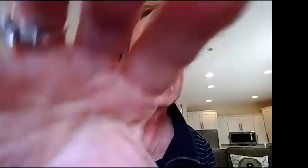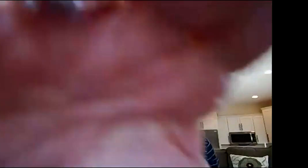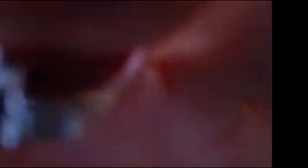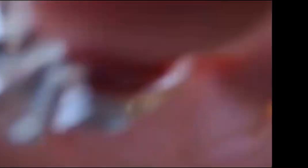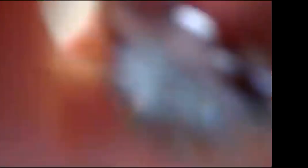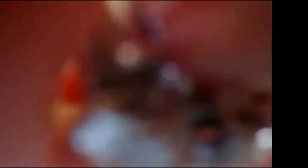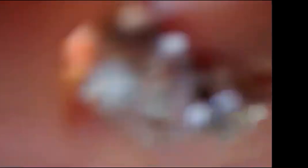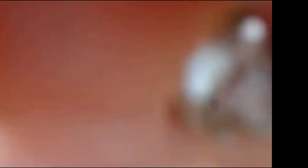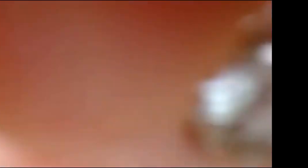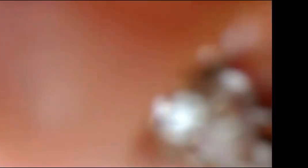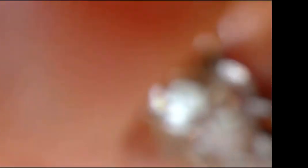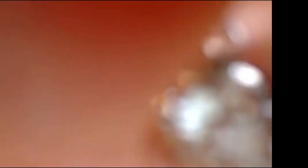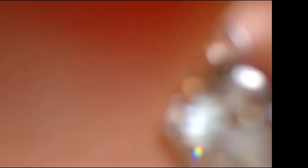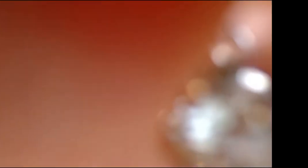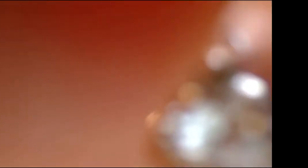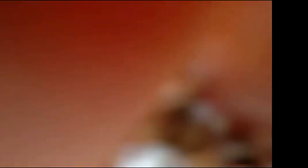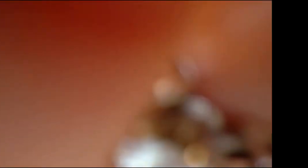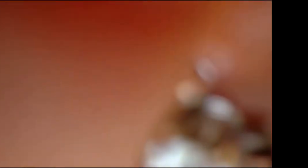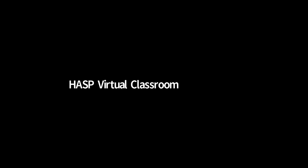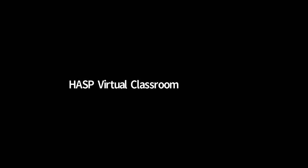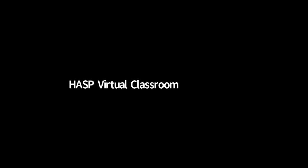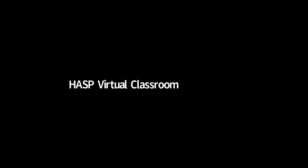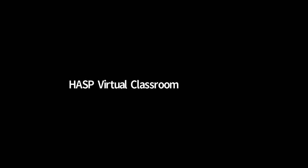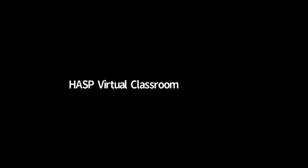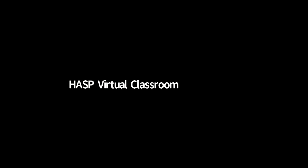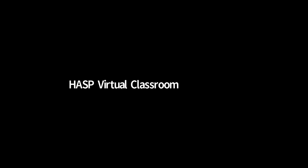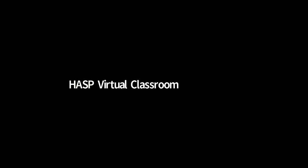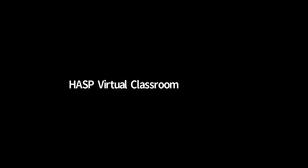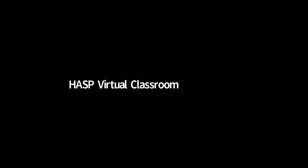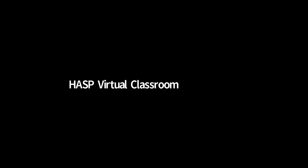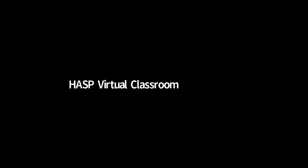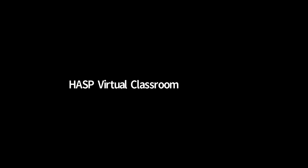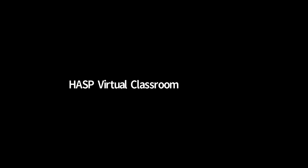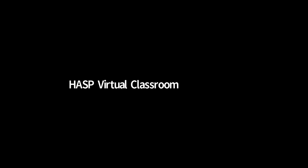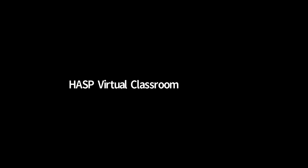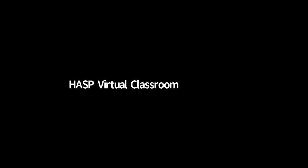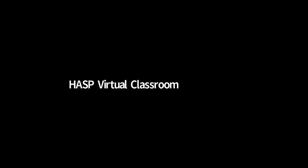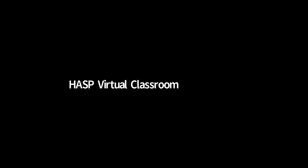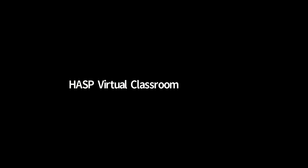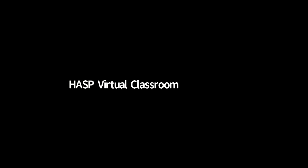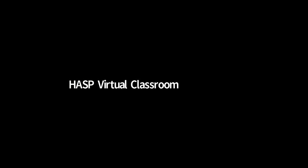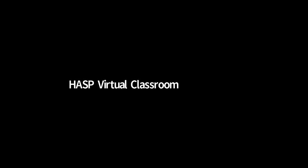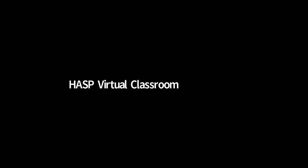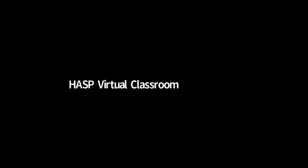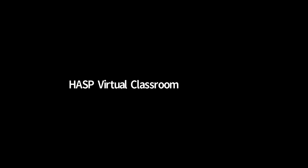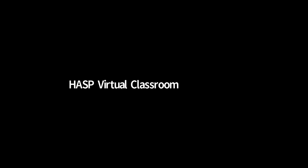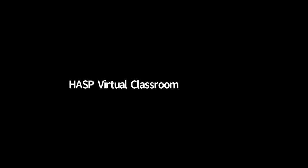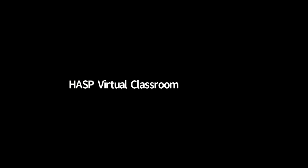you. It's a good Yeah. idea. Also, That's Beth, all. there's a question from Anne in the chat asking if the governor's interpreter is saying